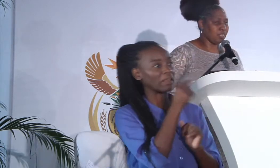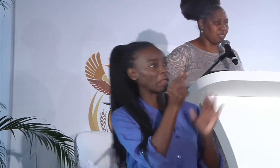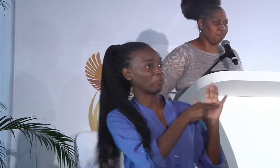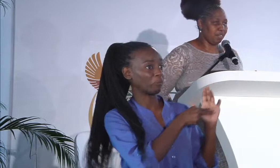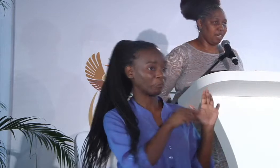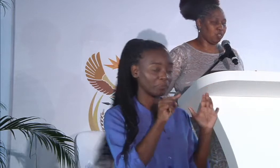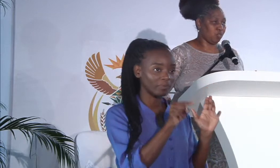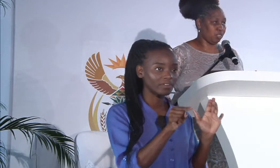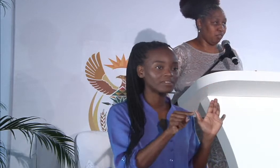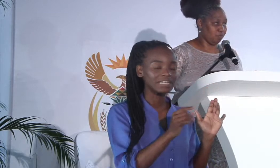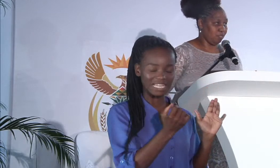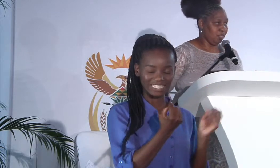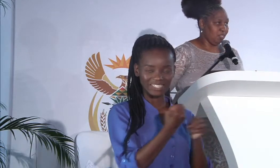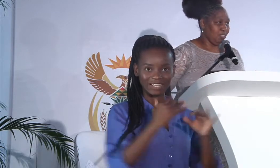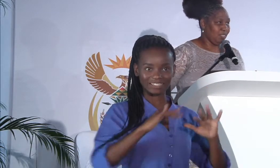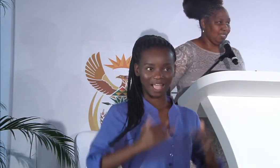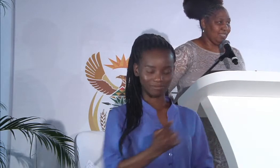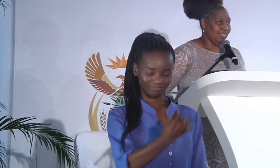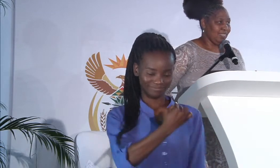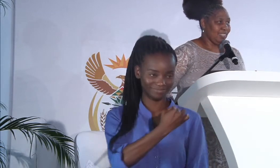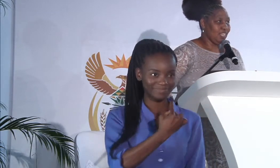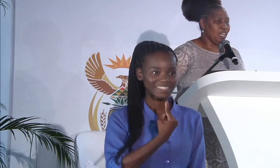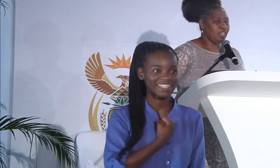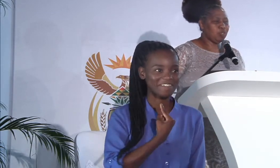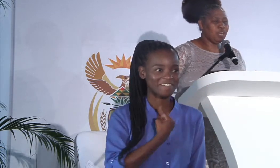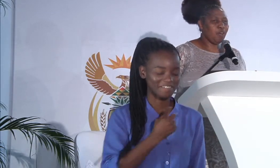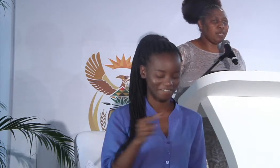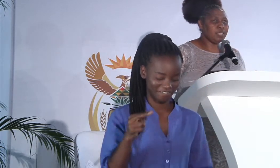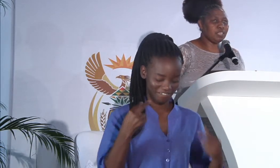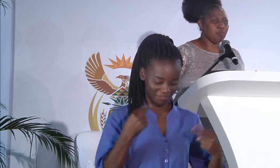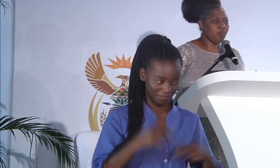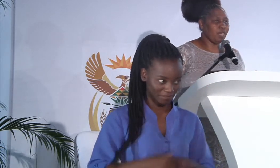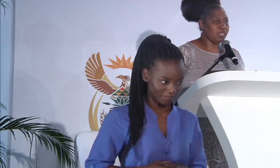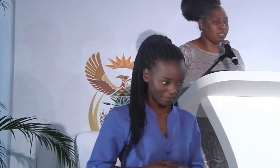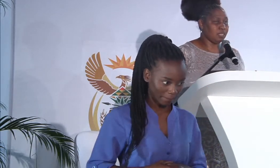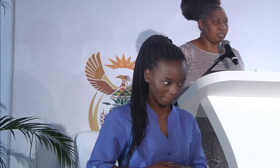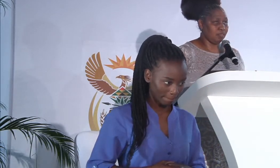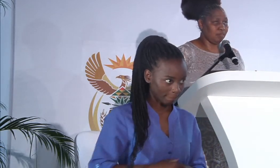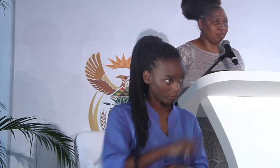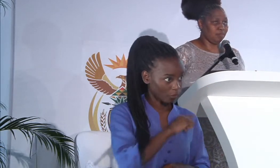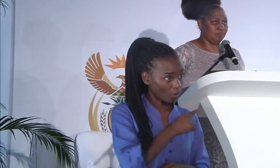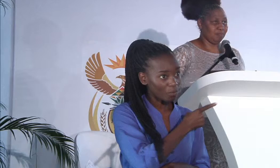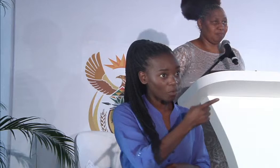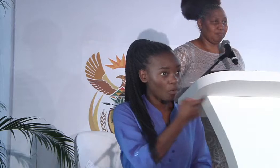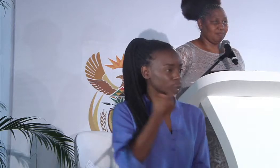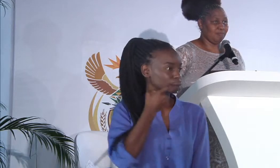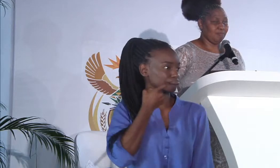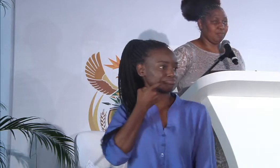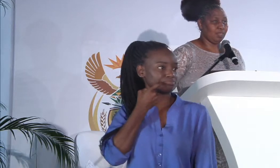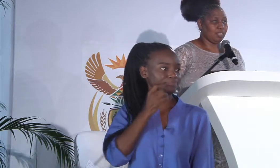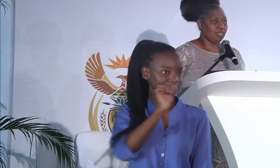pointing the finger at yourself. And today I want to say we're all addicts.